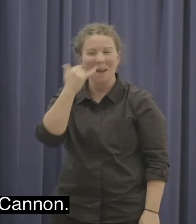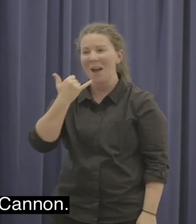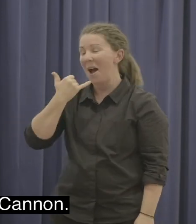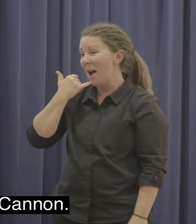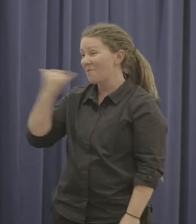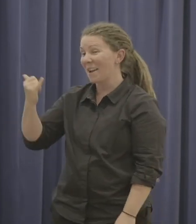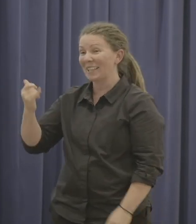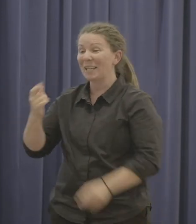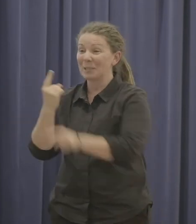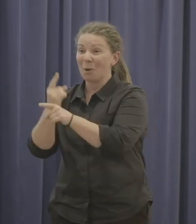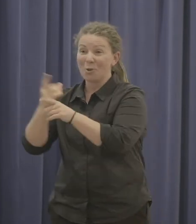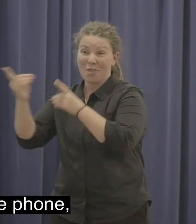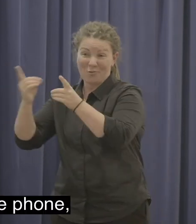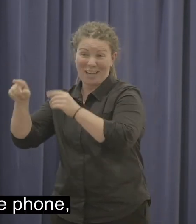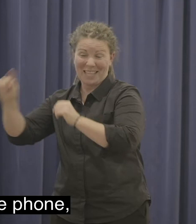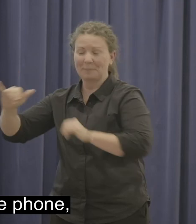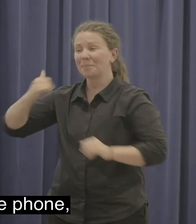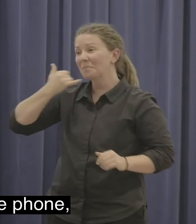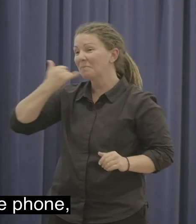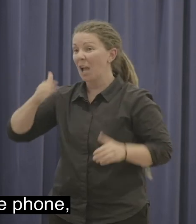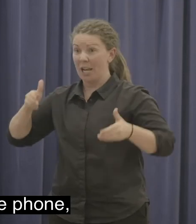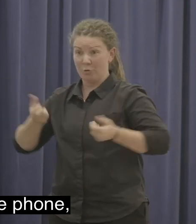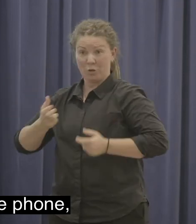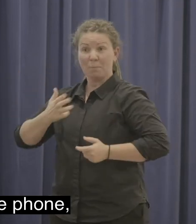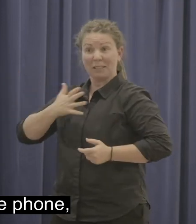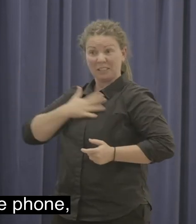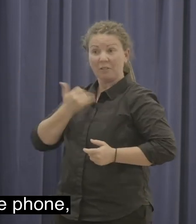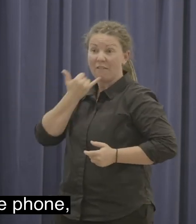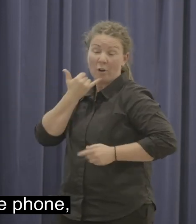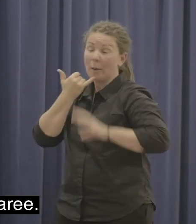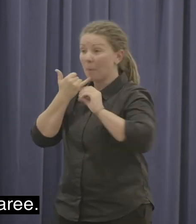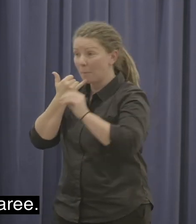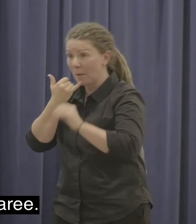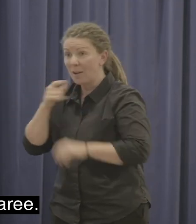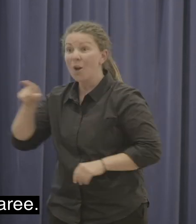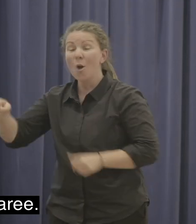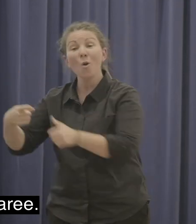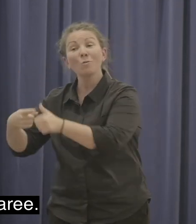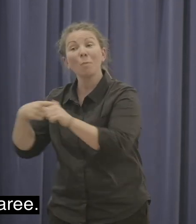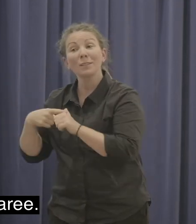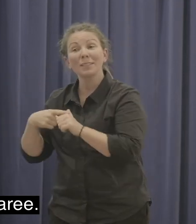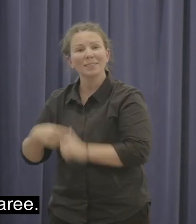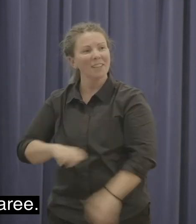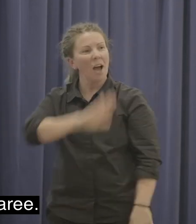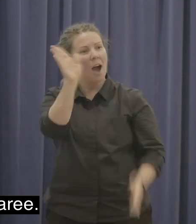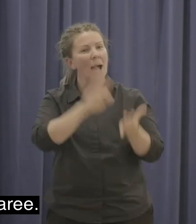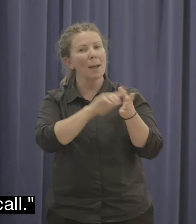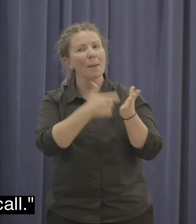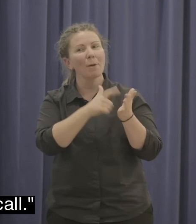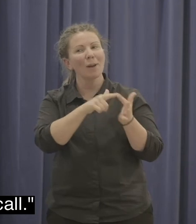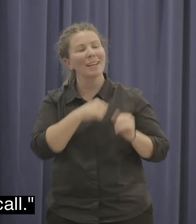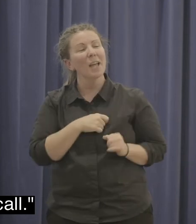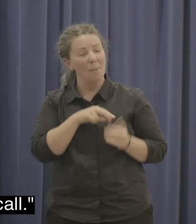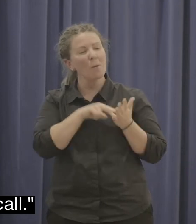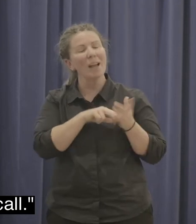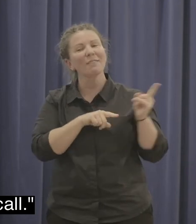Jackie Cannon. When I introduced myself over the phone, Jackie's response was, "Hi Maree, we've